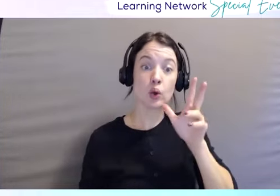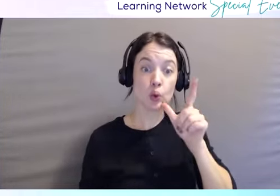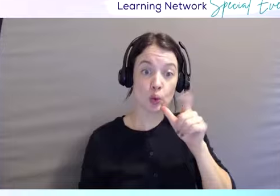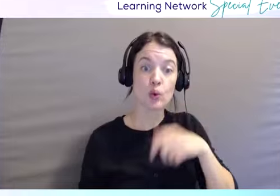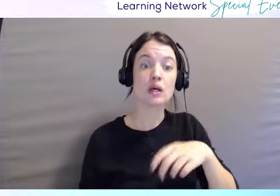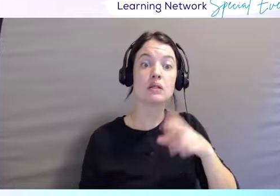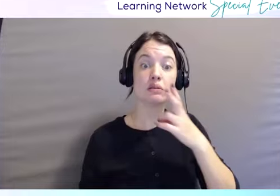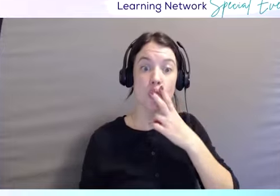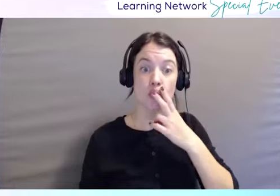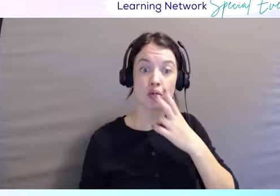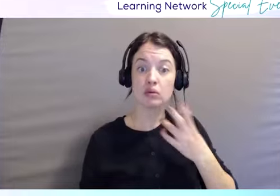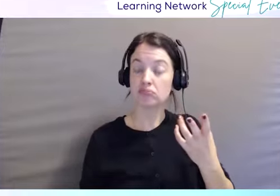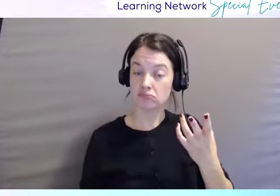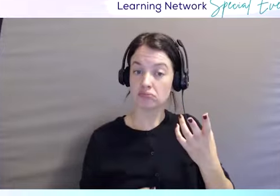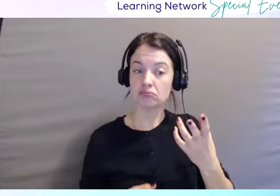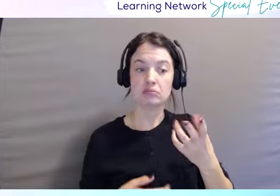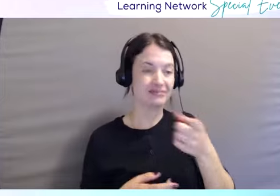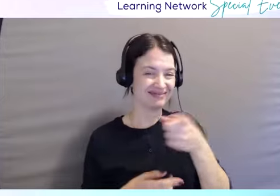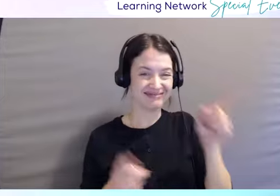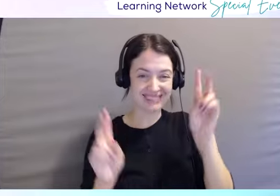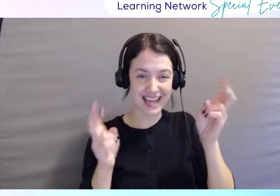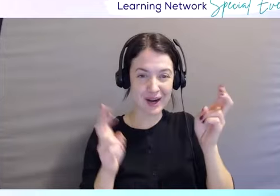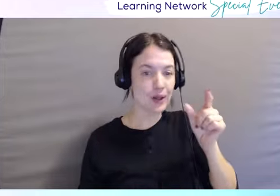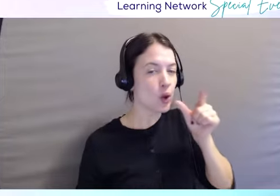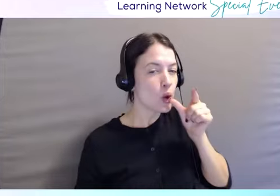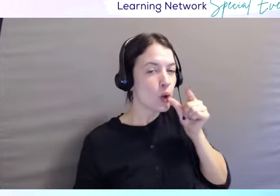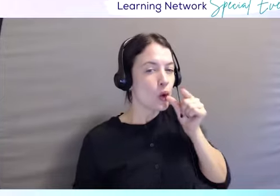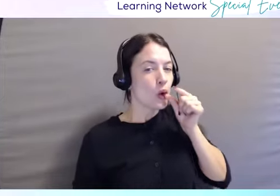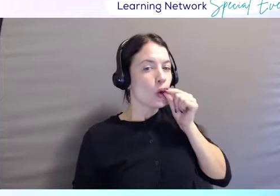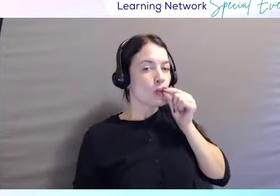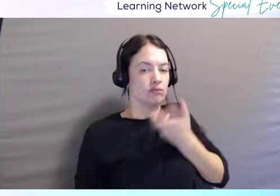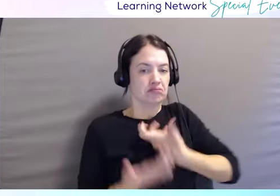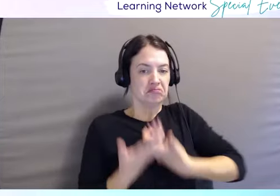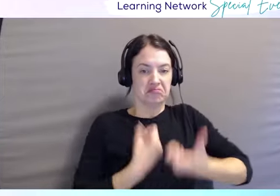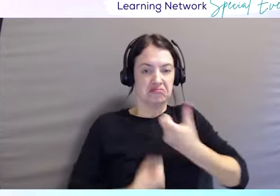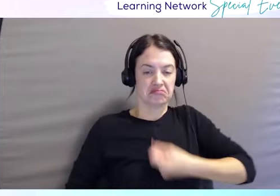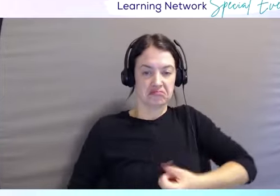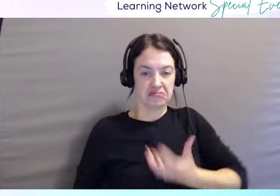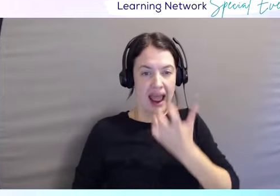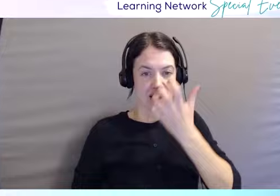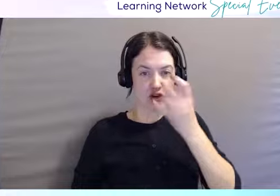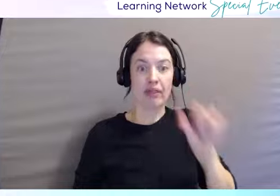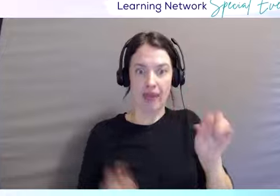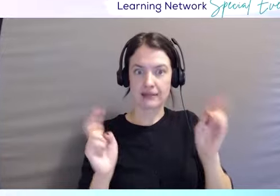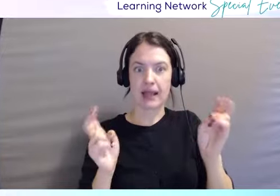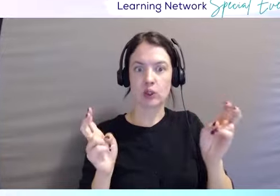all. Many of the women I interviewed to form this book had experienced intimate